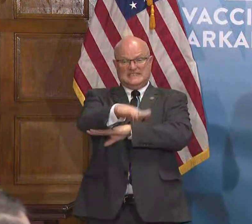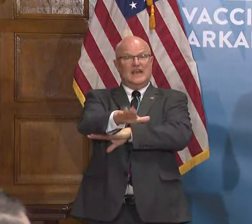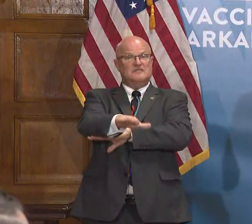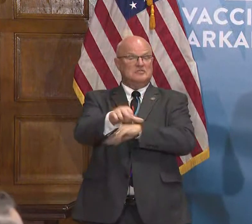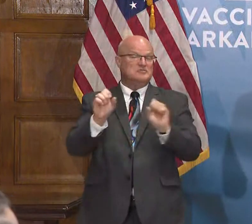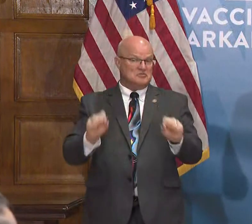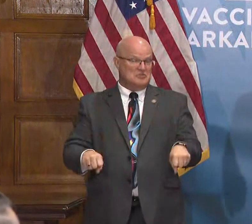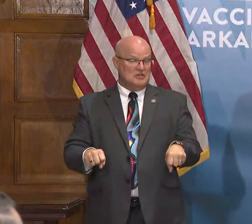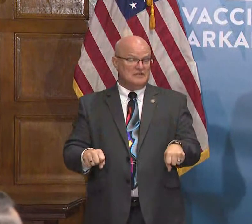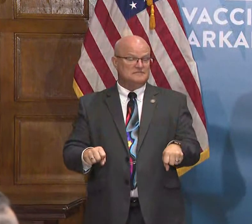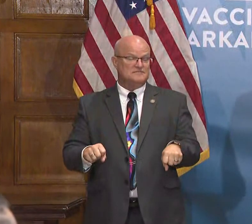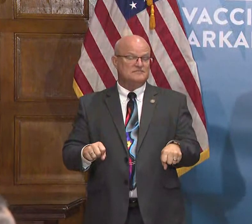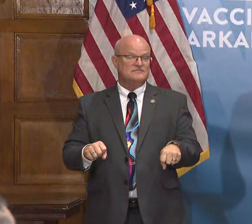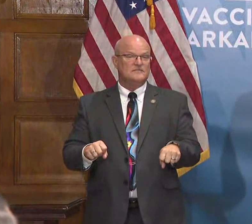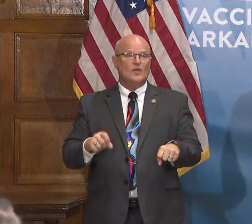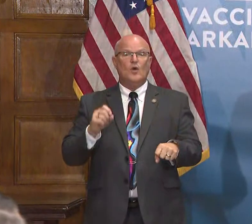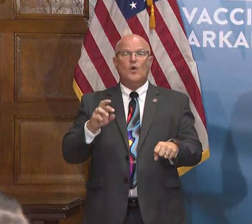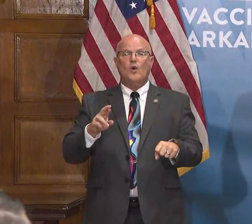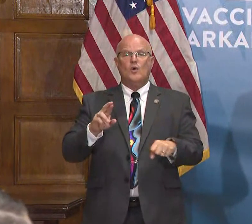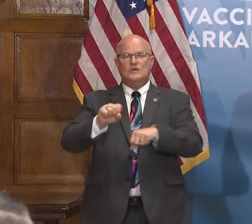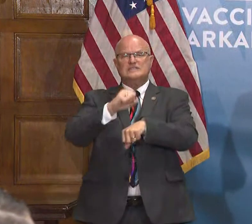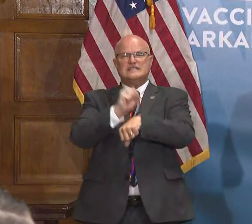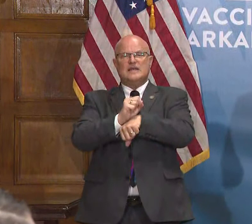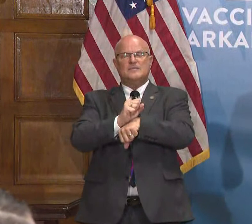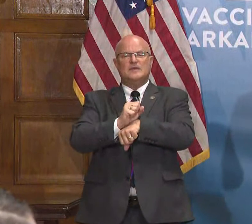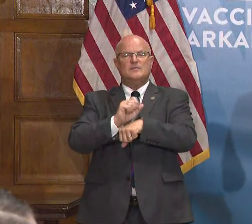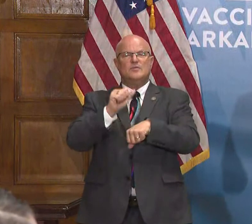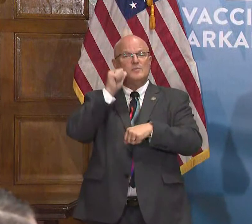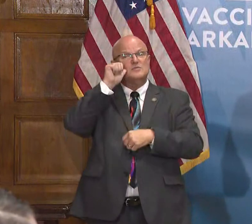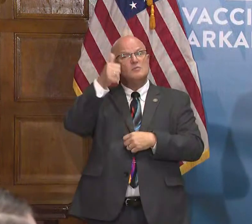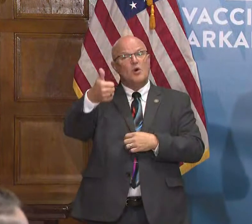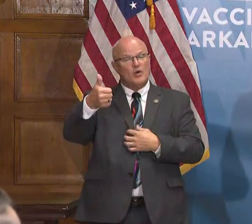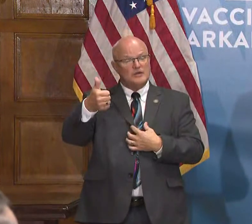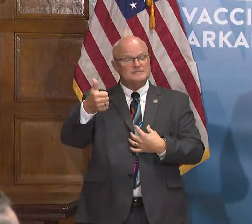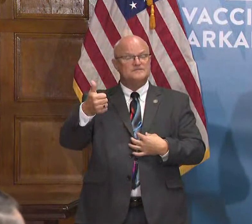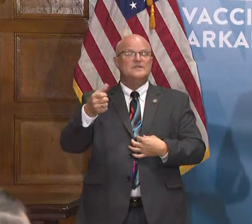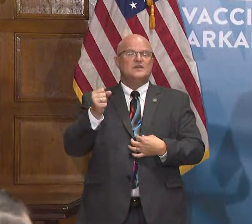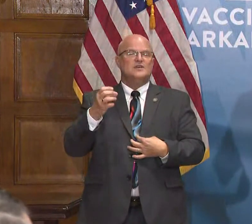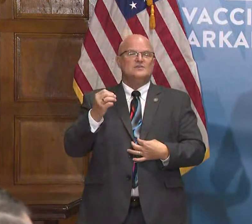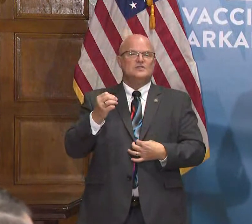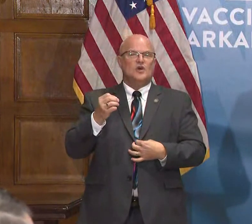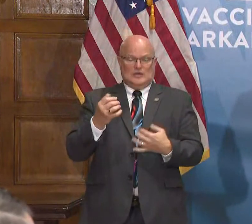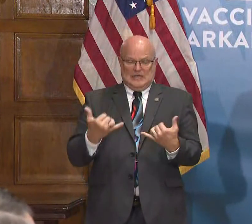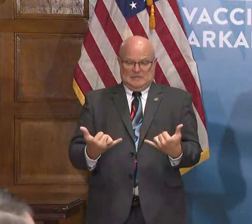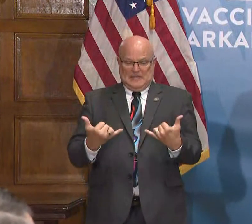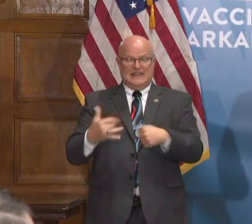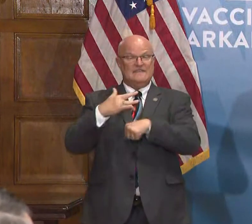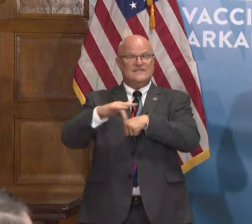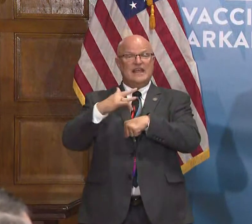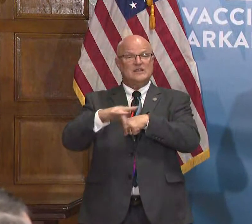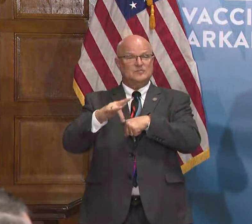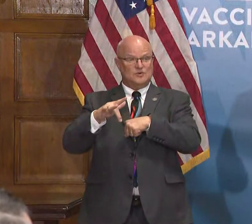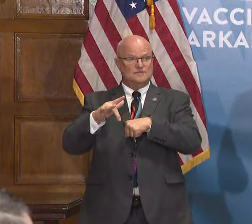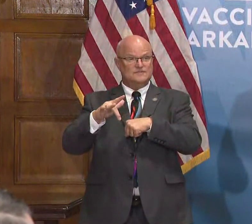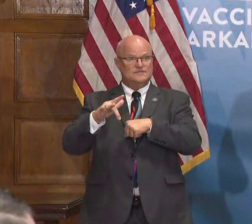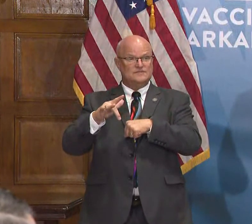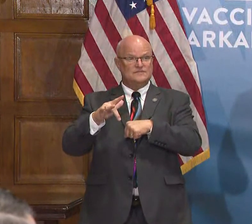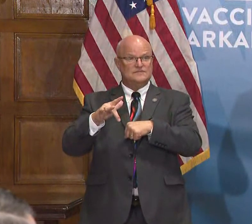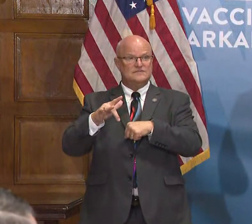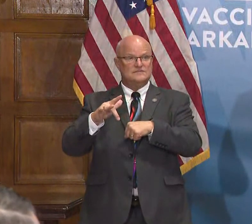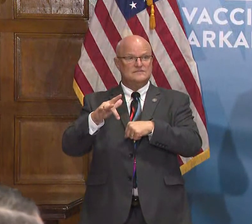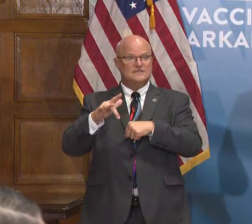today for that purpose, or you can set up the appointment for tomorrow. And so it'll be immediately available. It